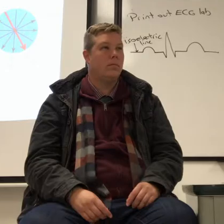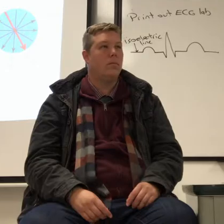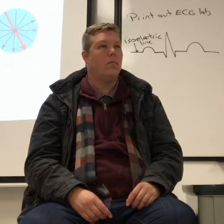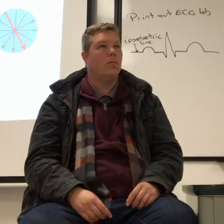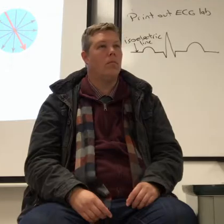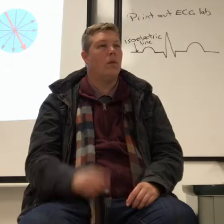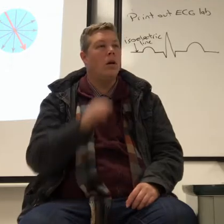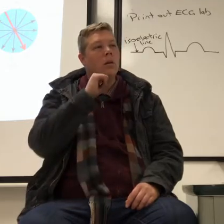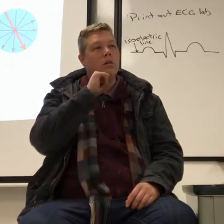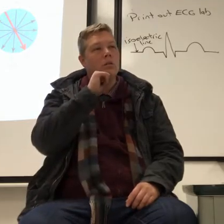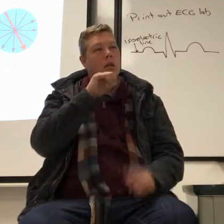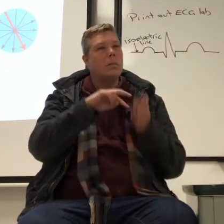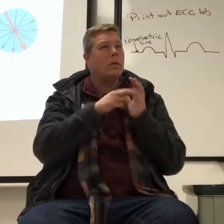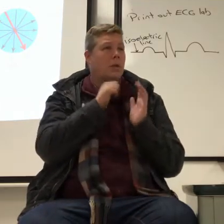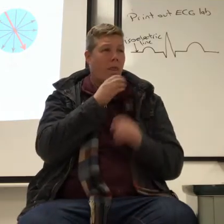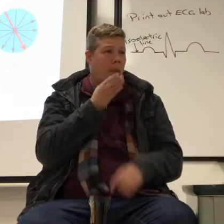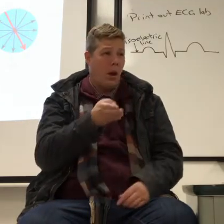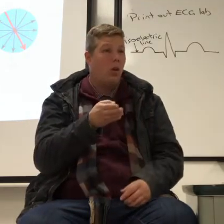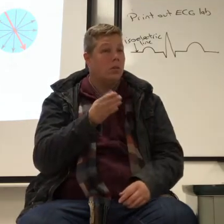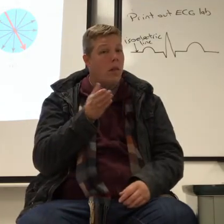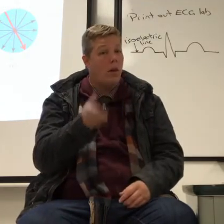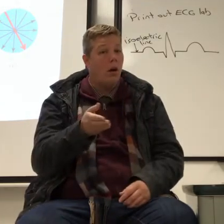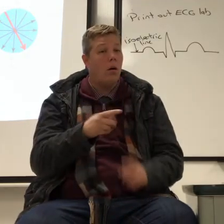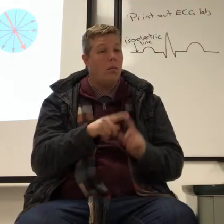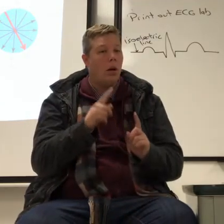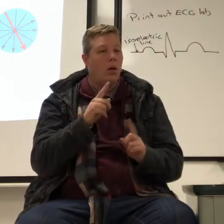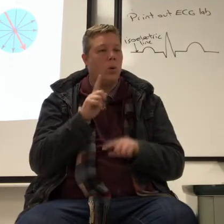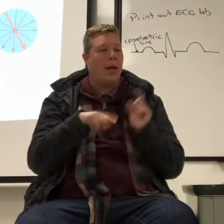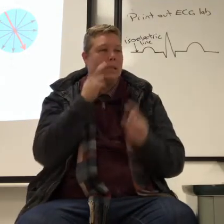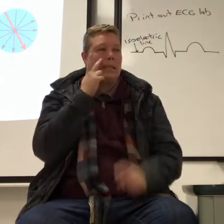Doesn't mean it's not there, it's there, you just can't see it.